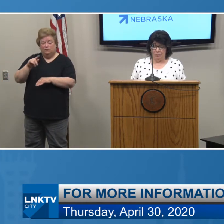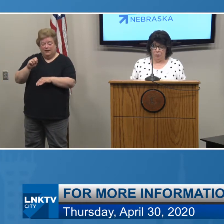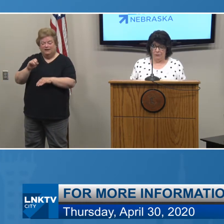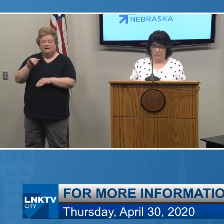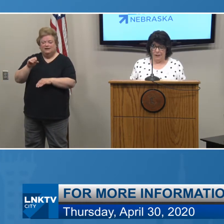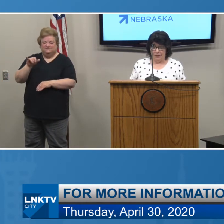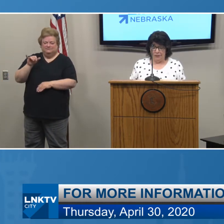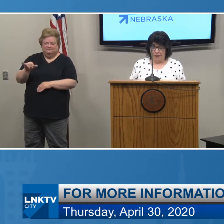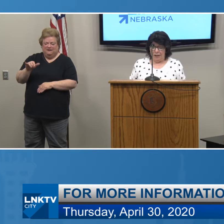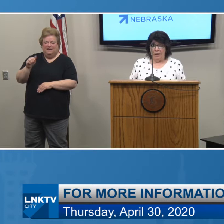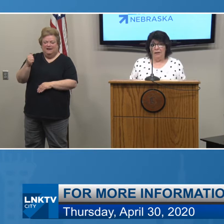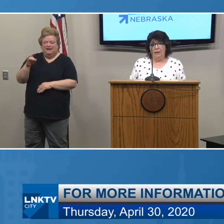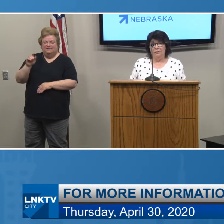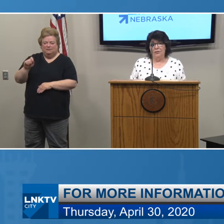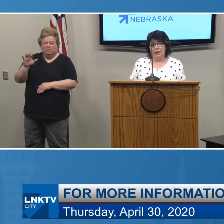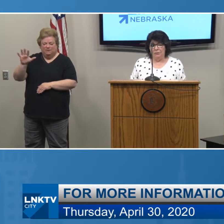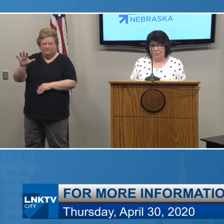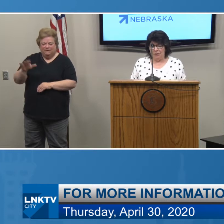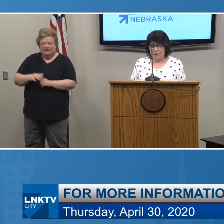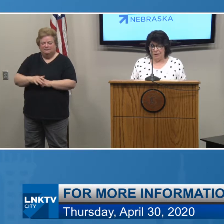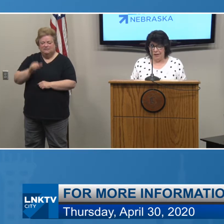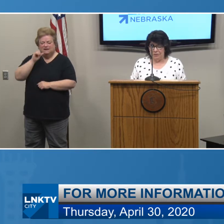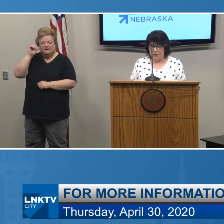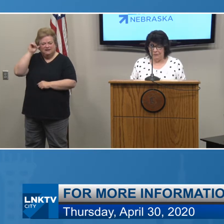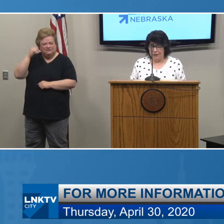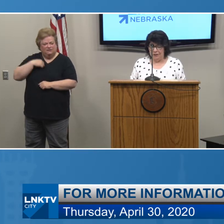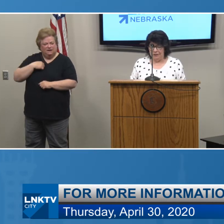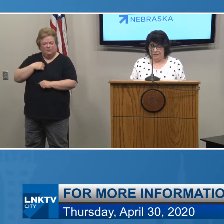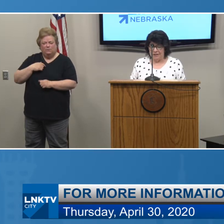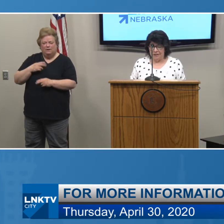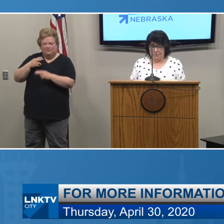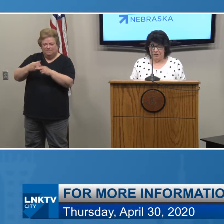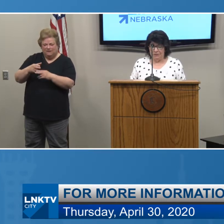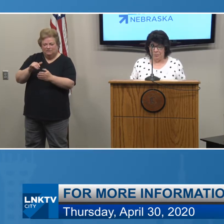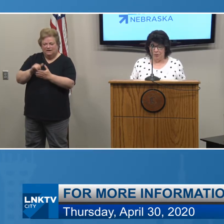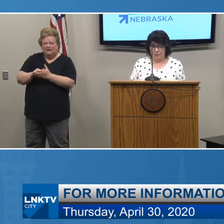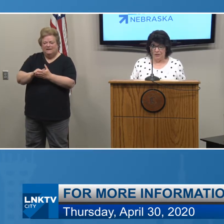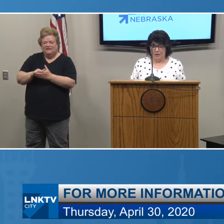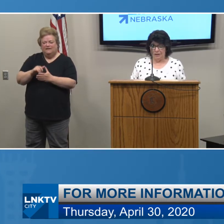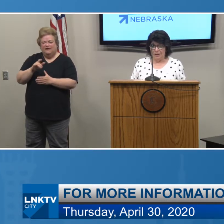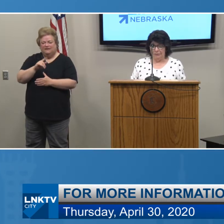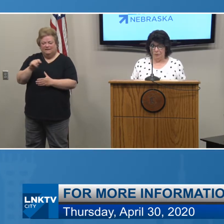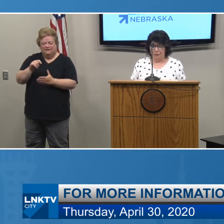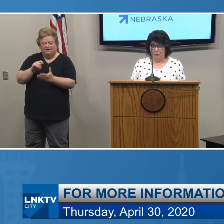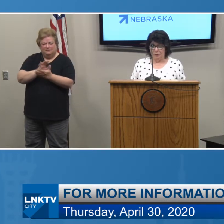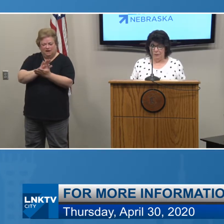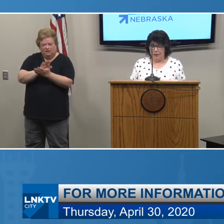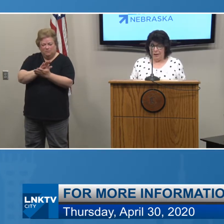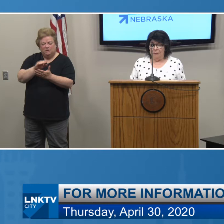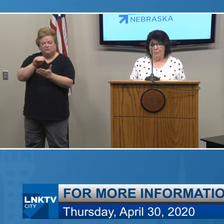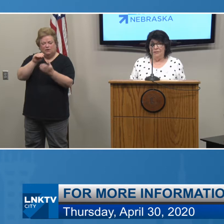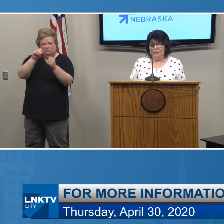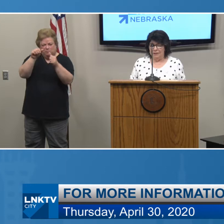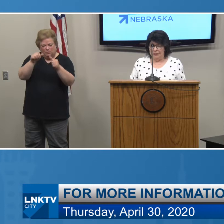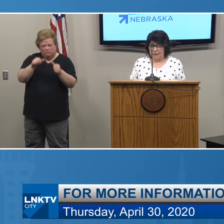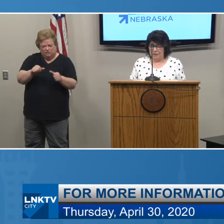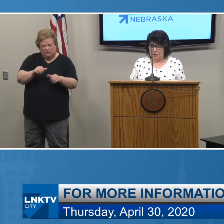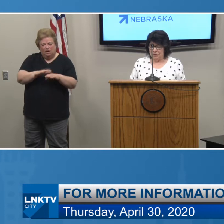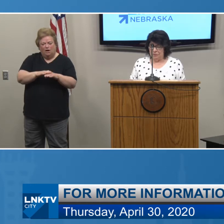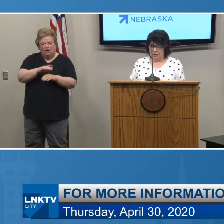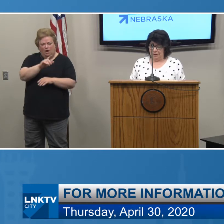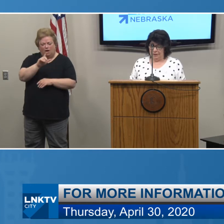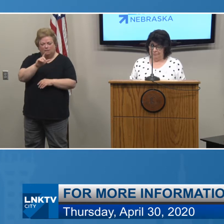at 18.5%. Yesterday, we mentioned that draft guidance documents are posted online for review. Based on